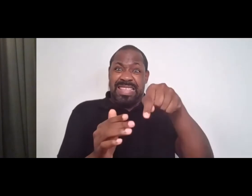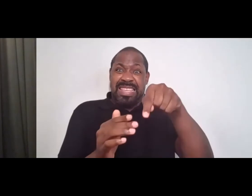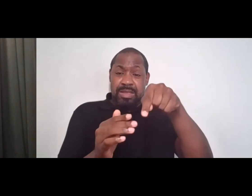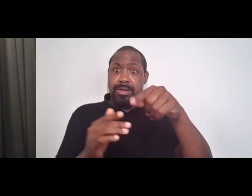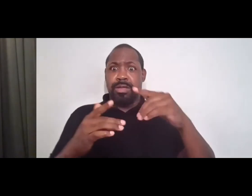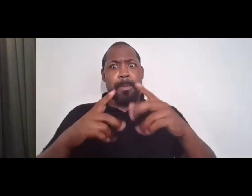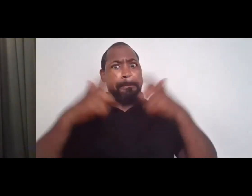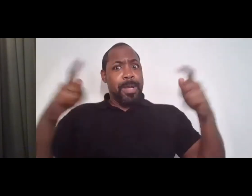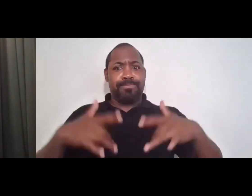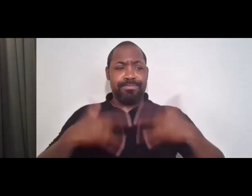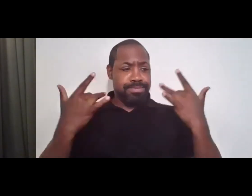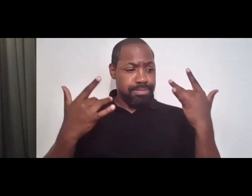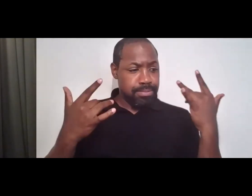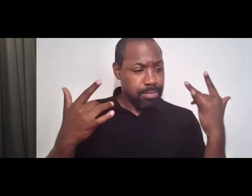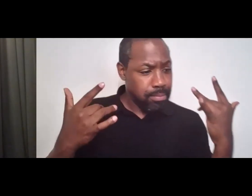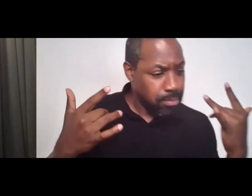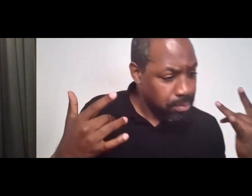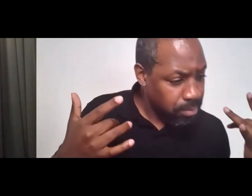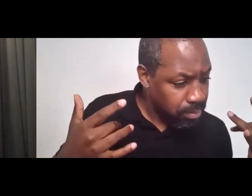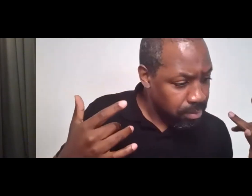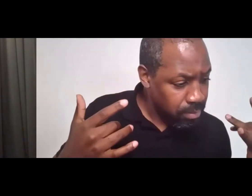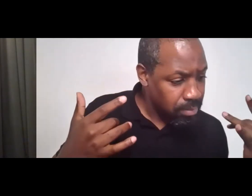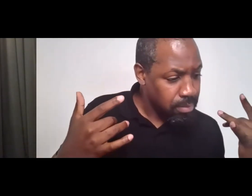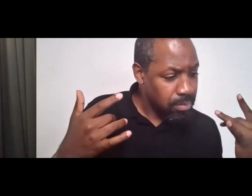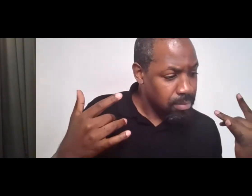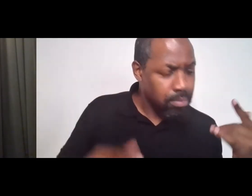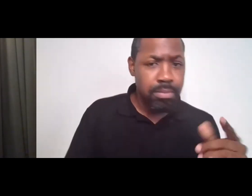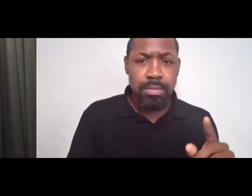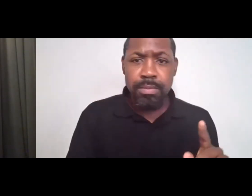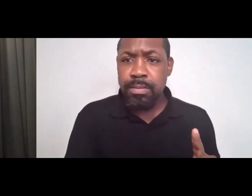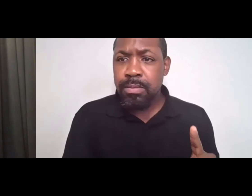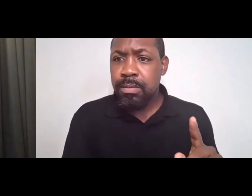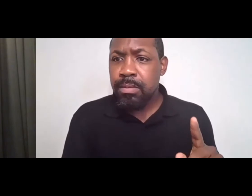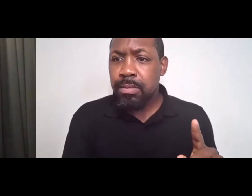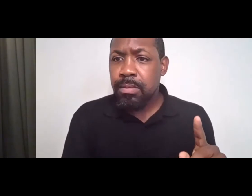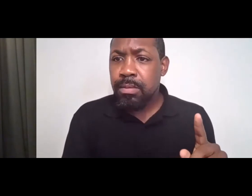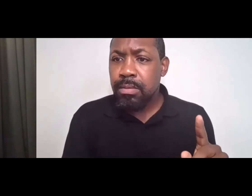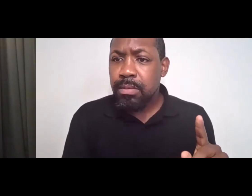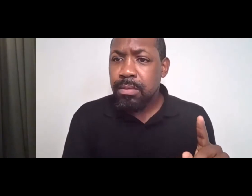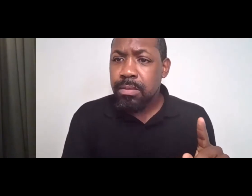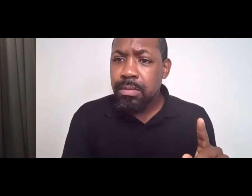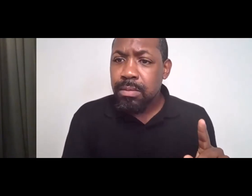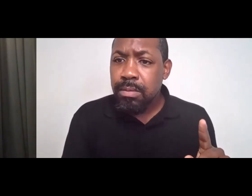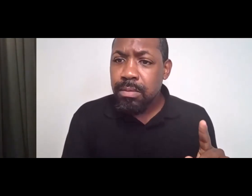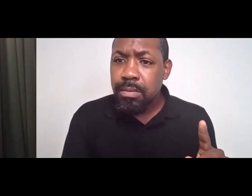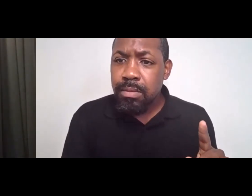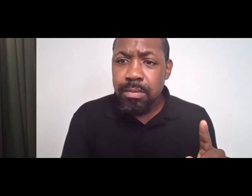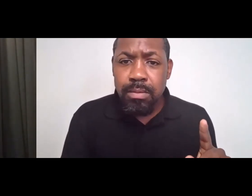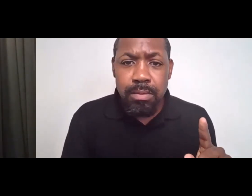and I did want to talk about this, the coffee, sorry. I'm seeing